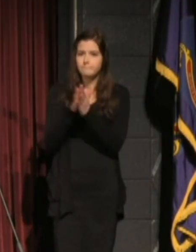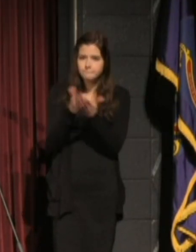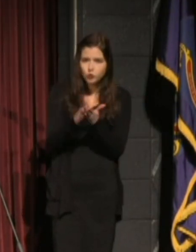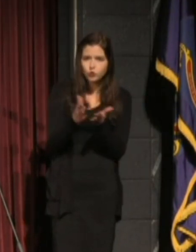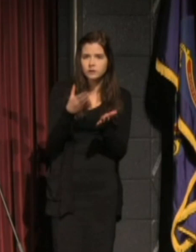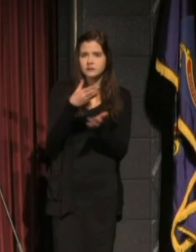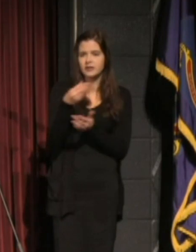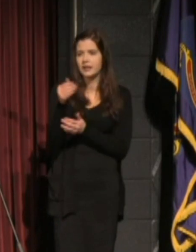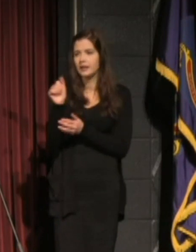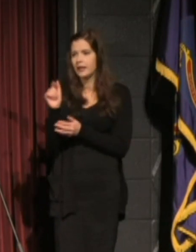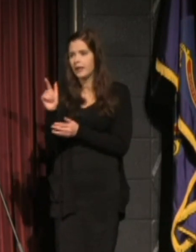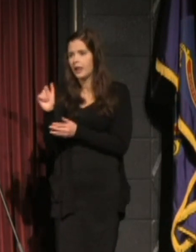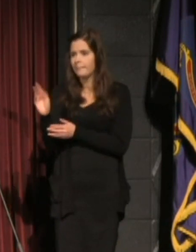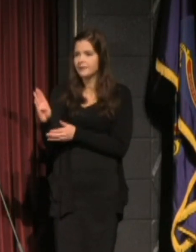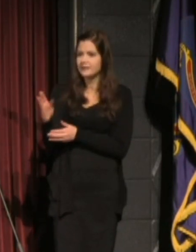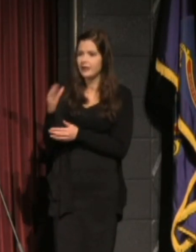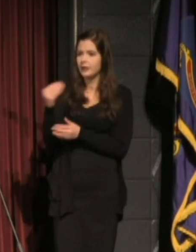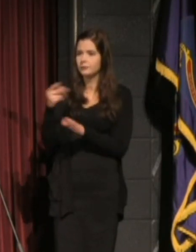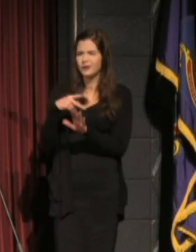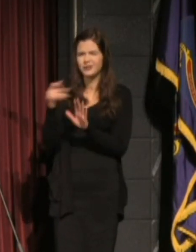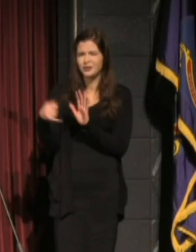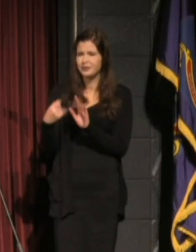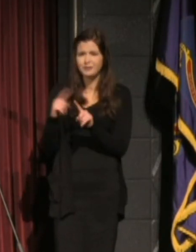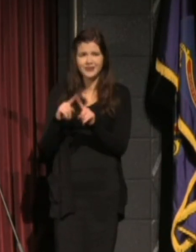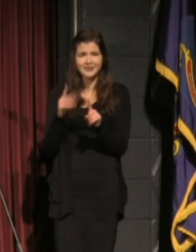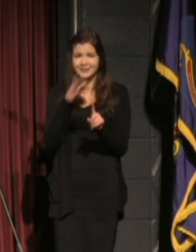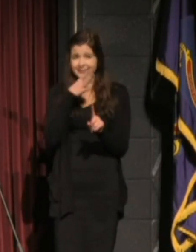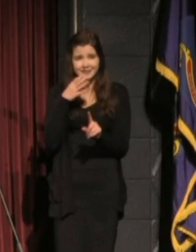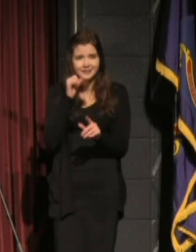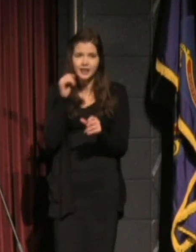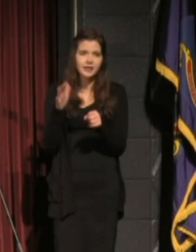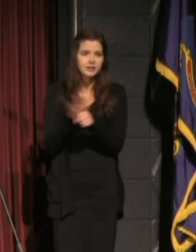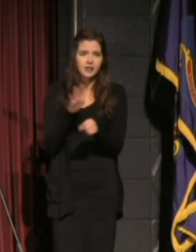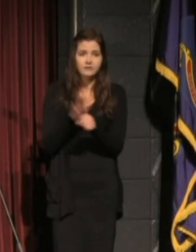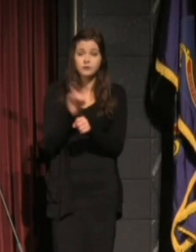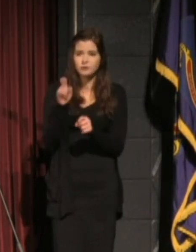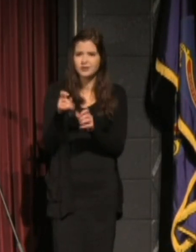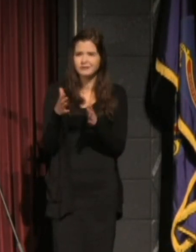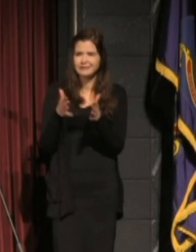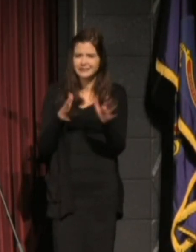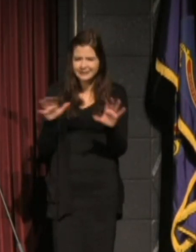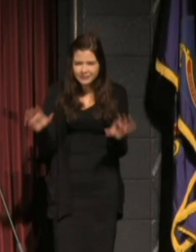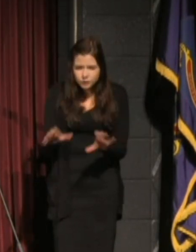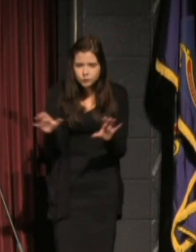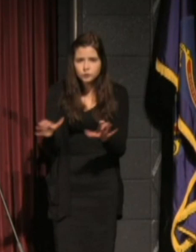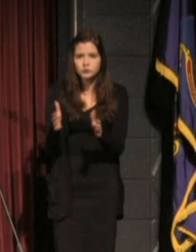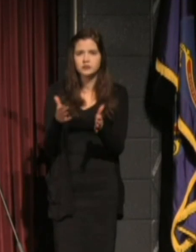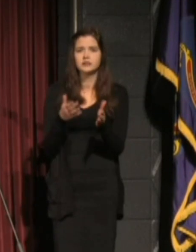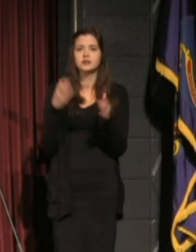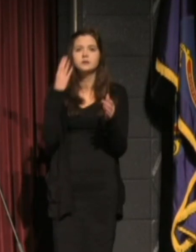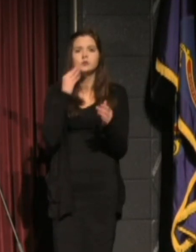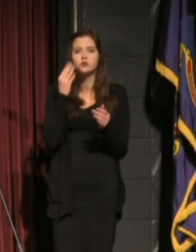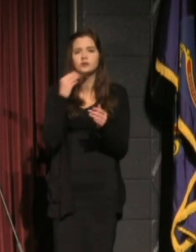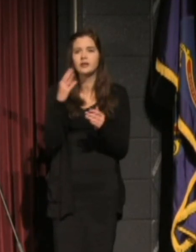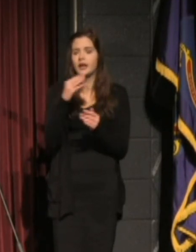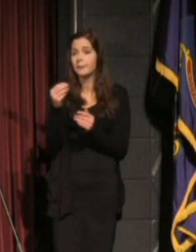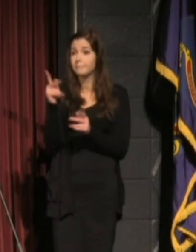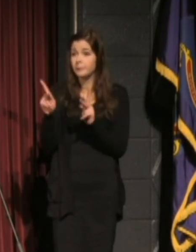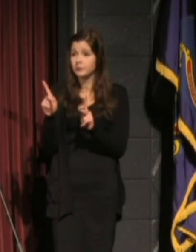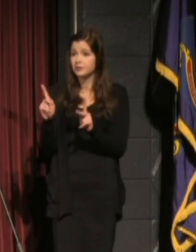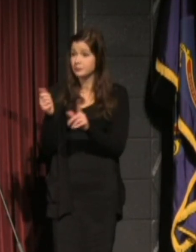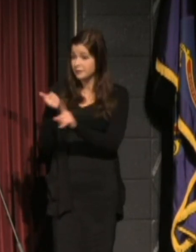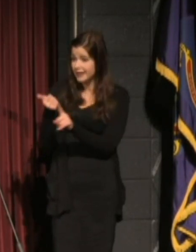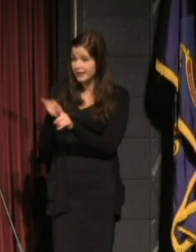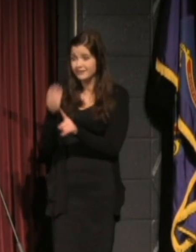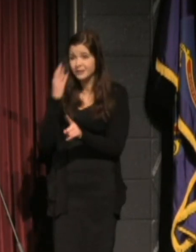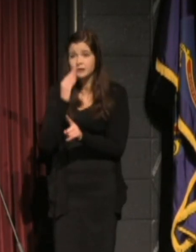projects, but in ag, sometimes that is just not enough. You need hands-on experience along with people who have personally experienced